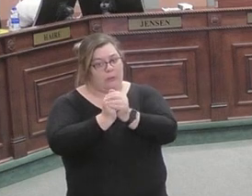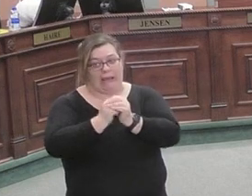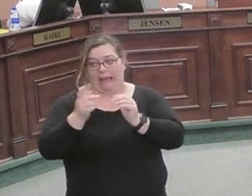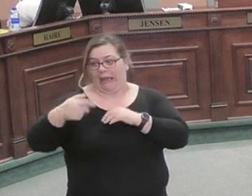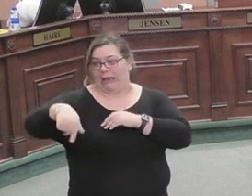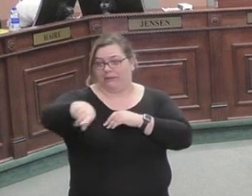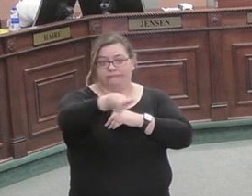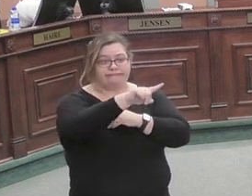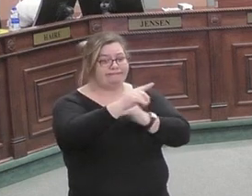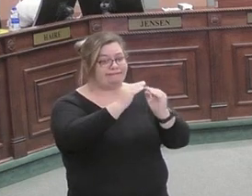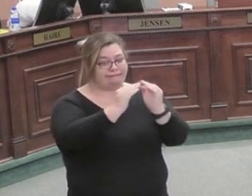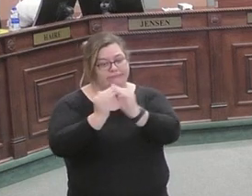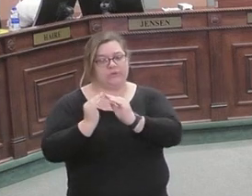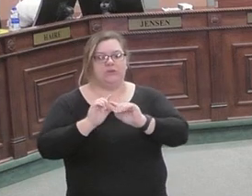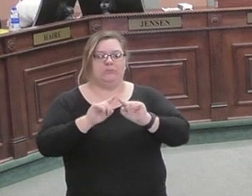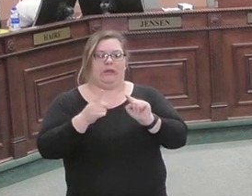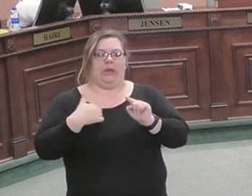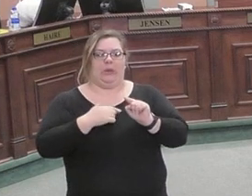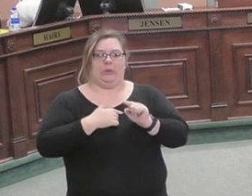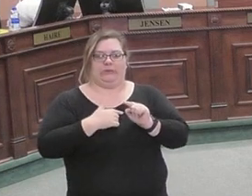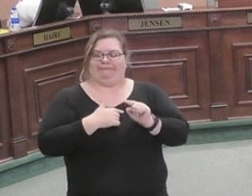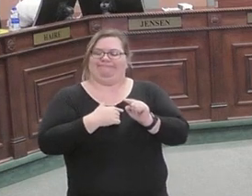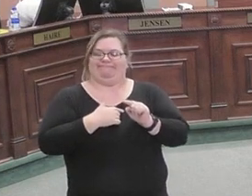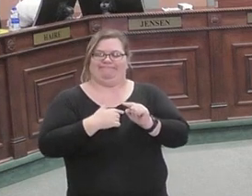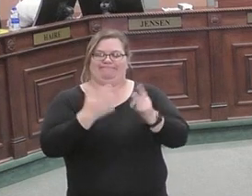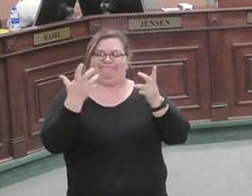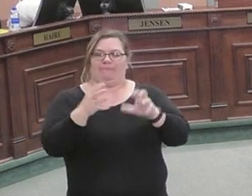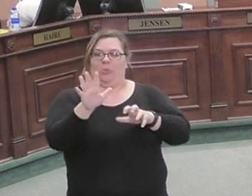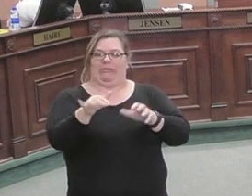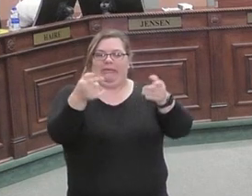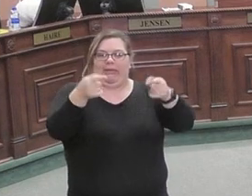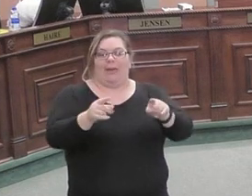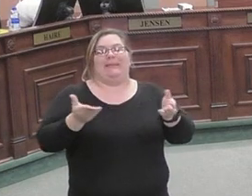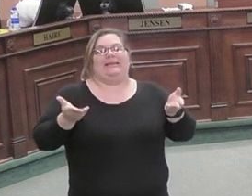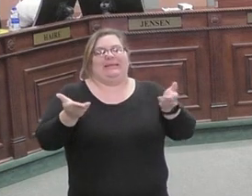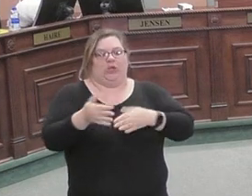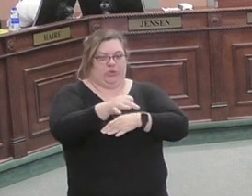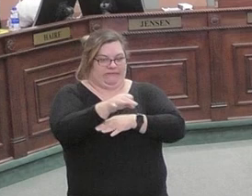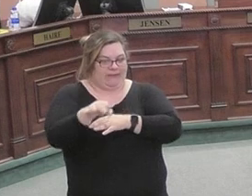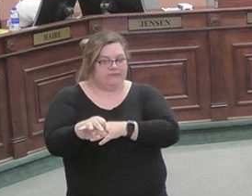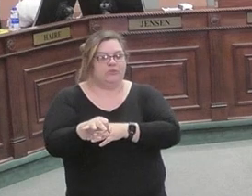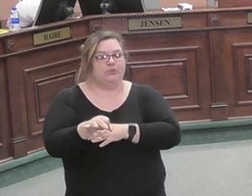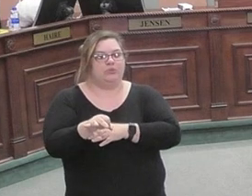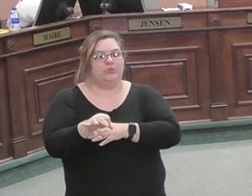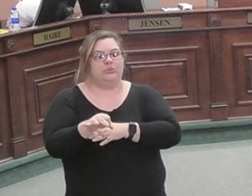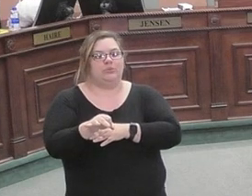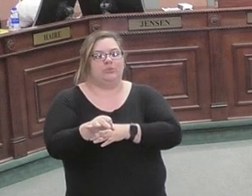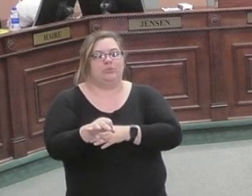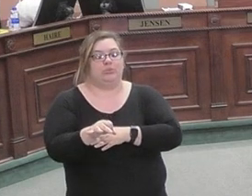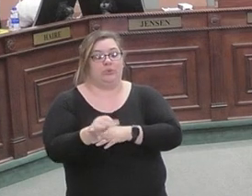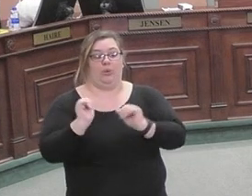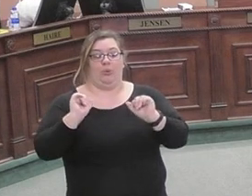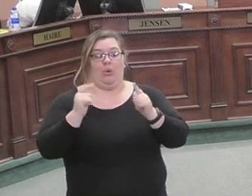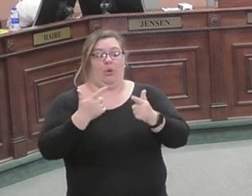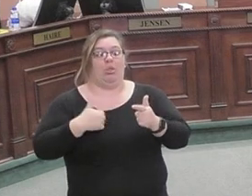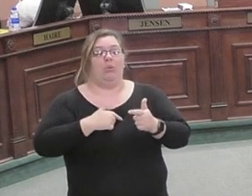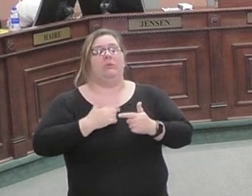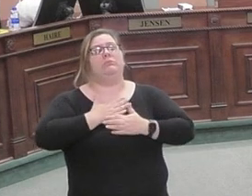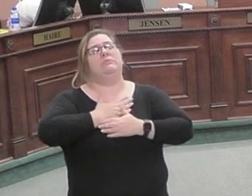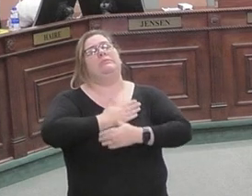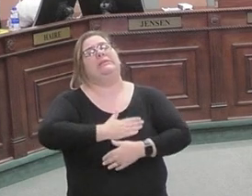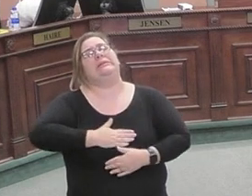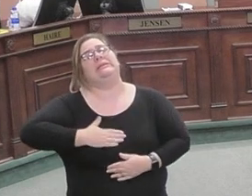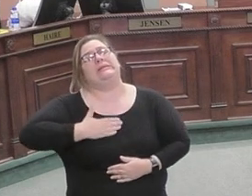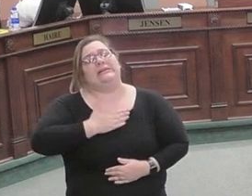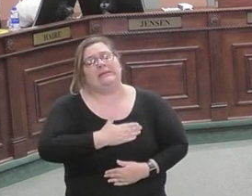certainly praying that that is not the case here in Fayetteville, North Carolina. And with that being said, this is a plea to the public, we are all